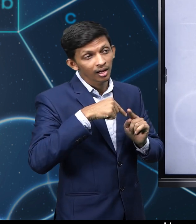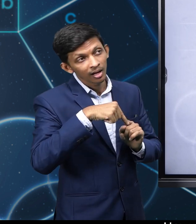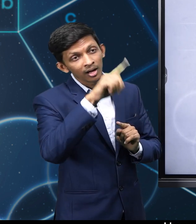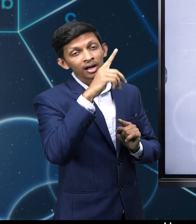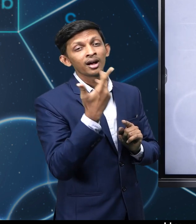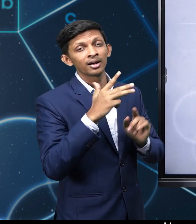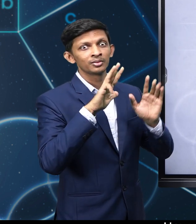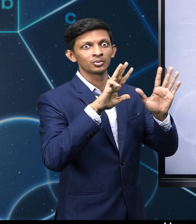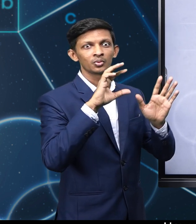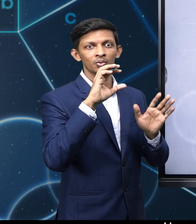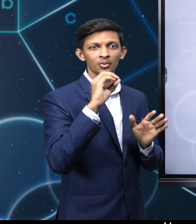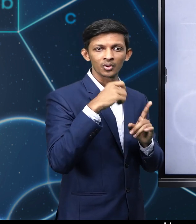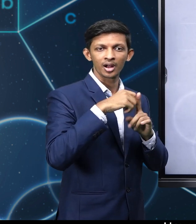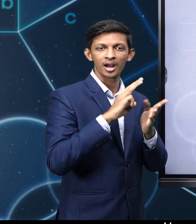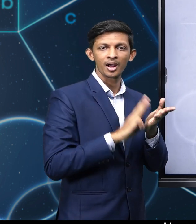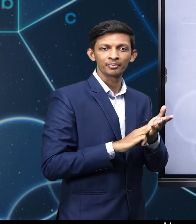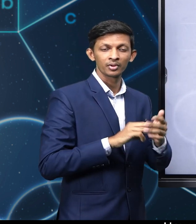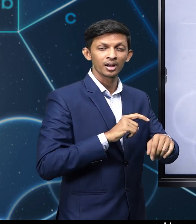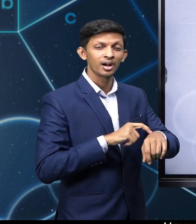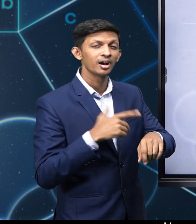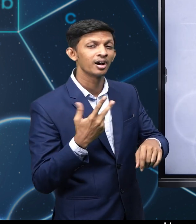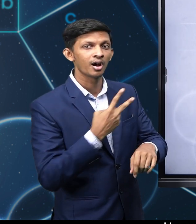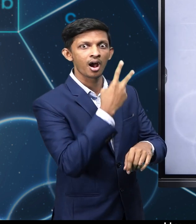time is required to cover 210 kilometers?